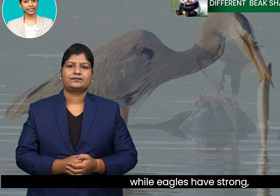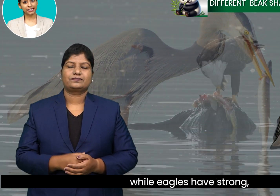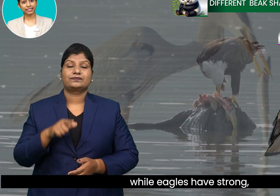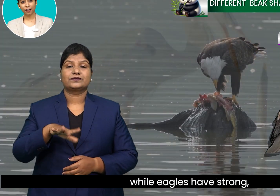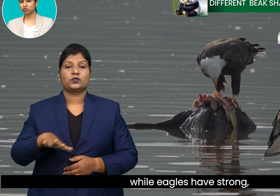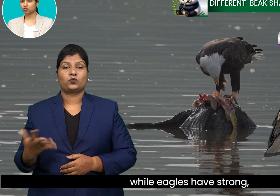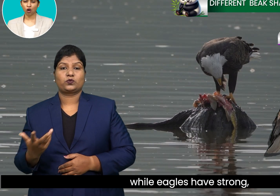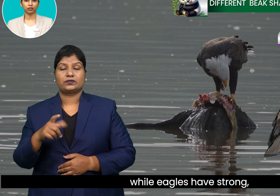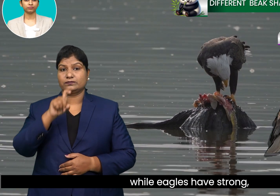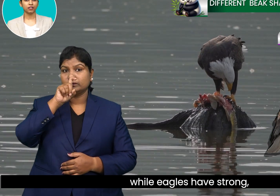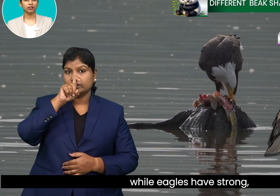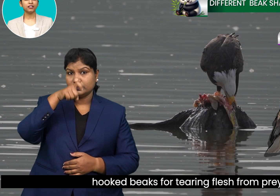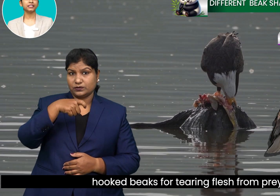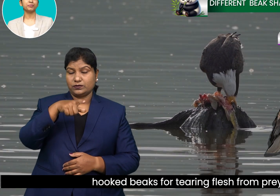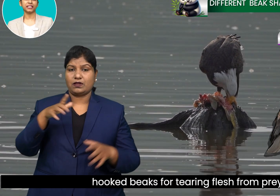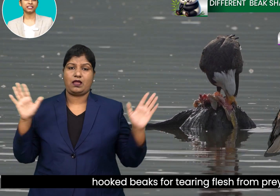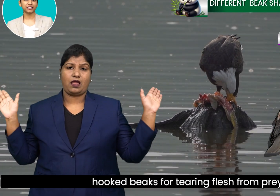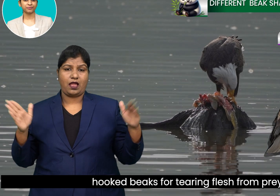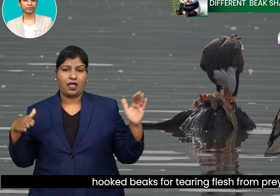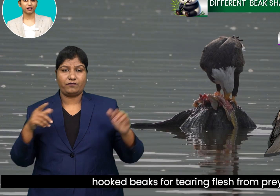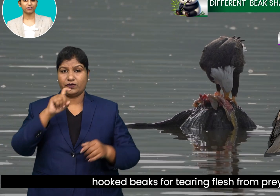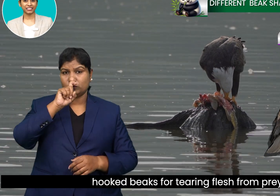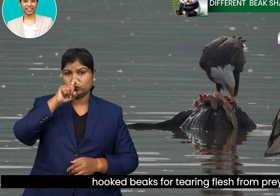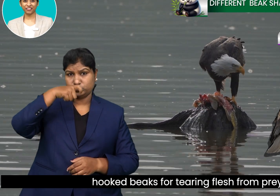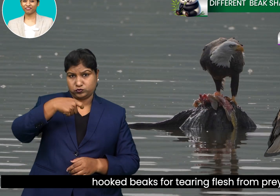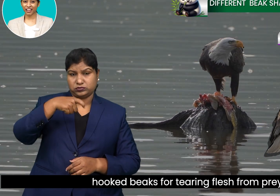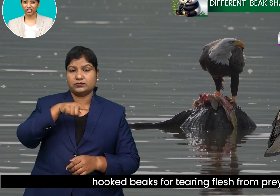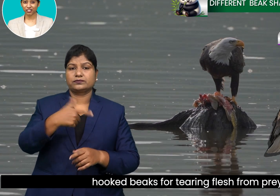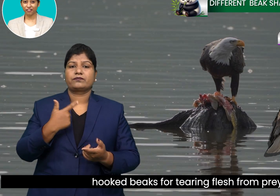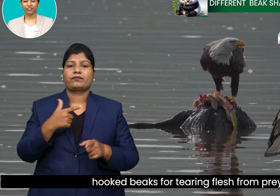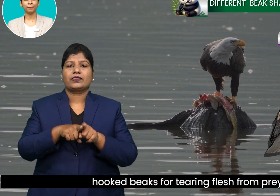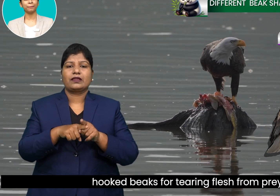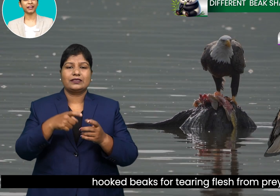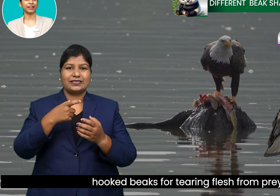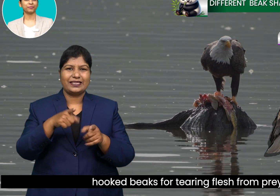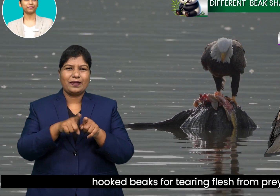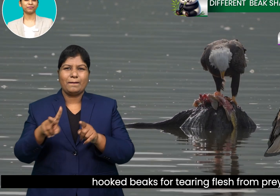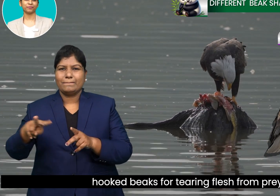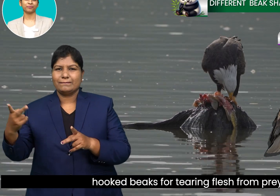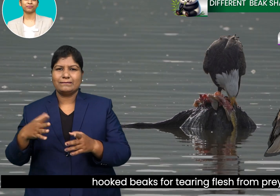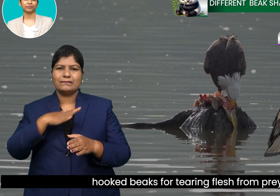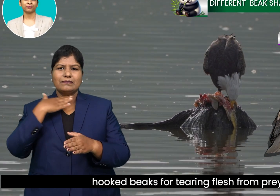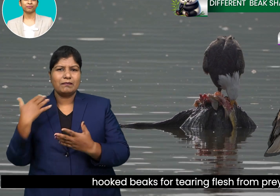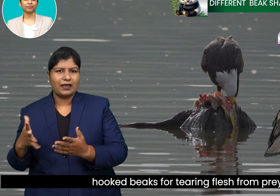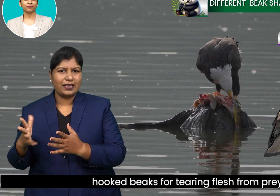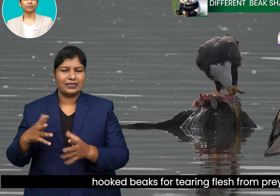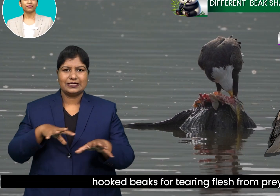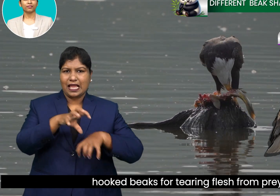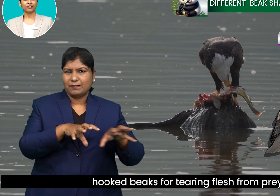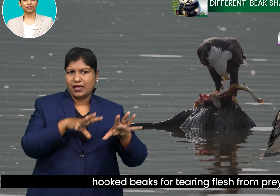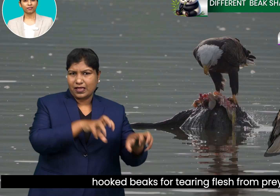While eagles have strong, hooked beaks for tearing flesh from prey.